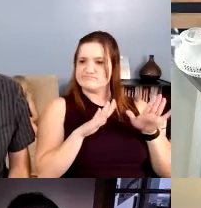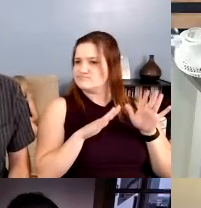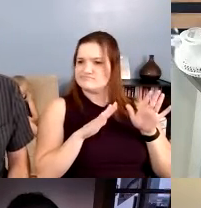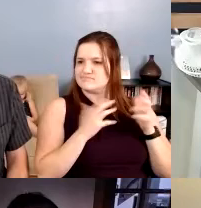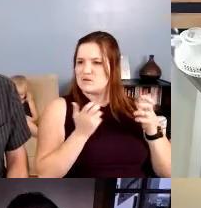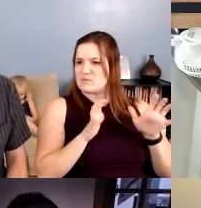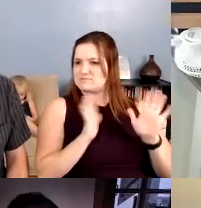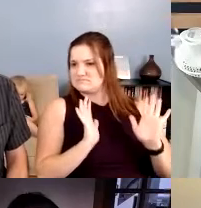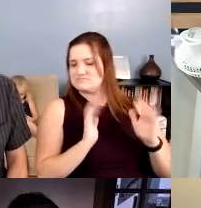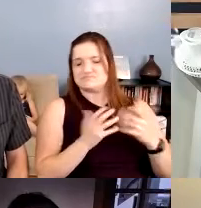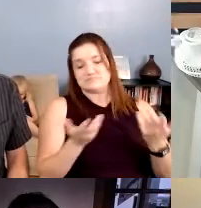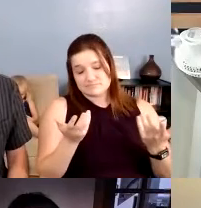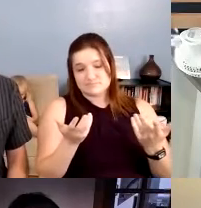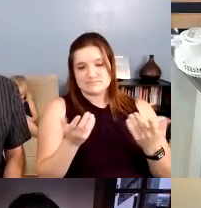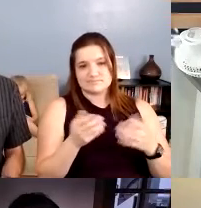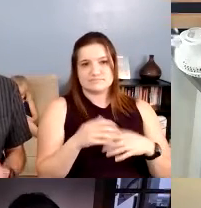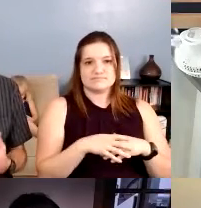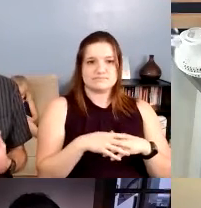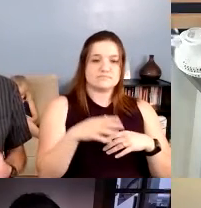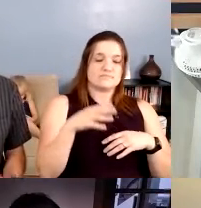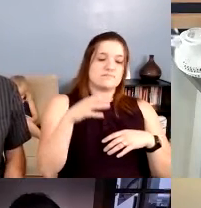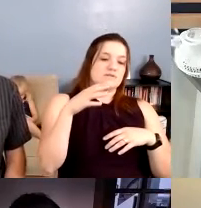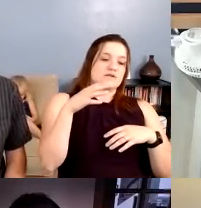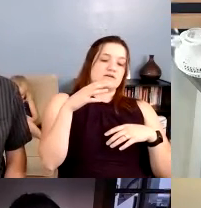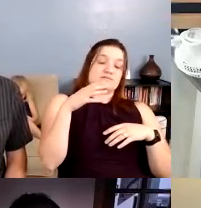further. So basically,